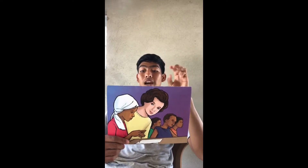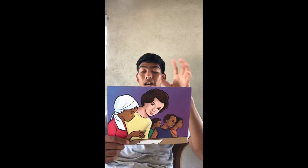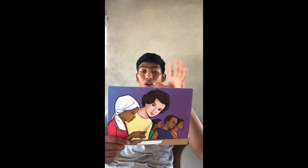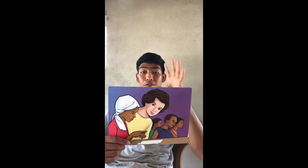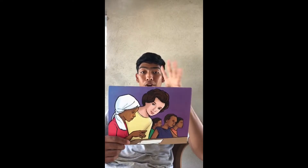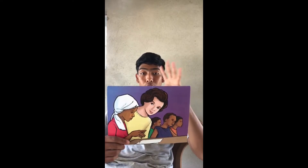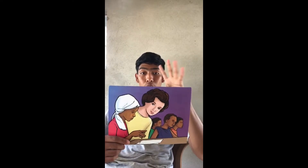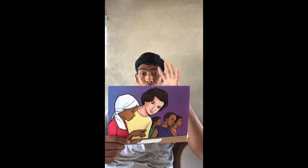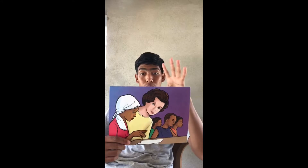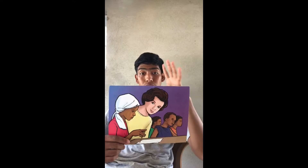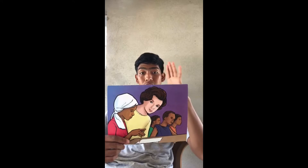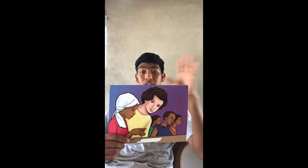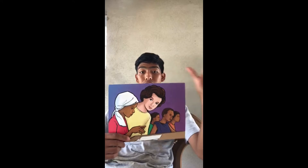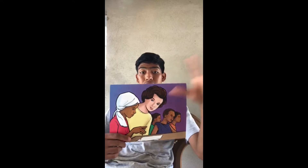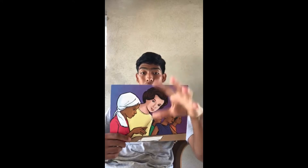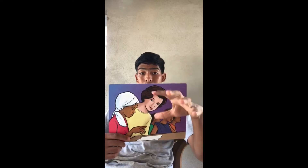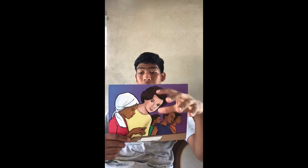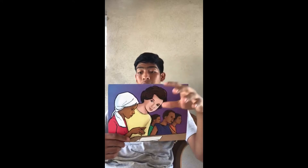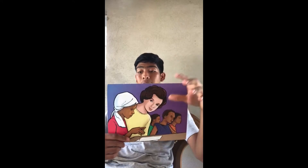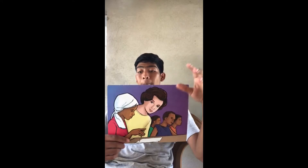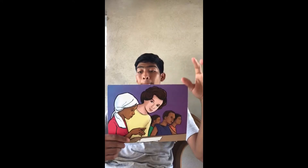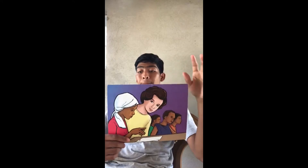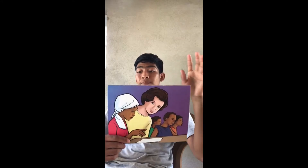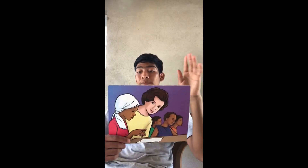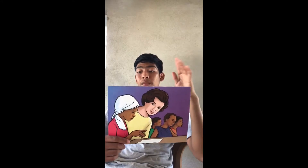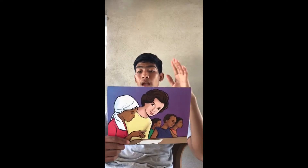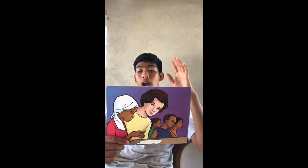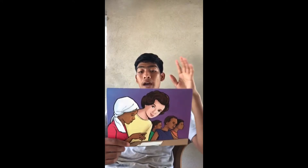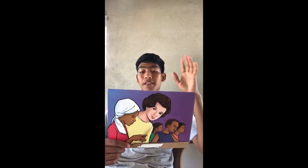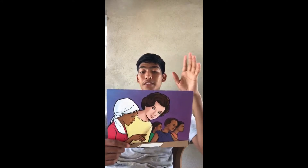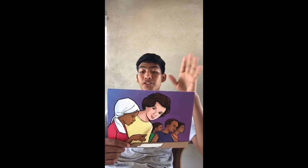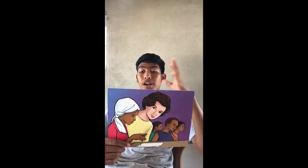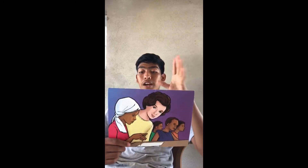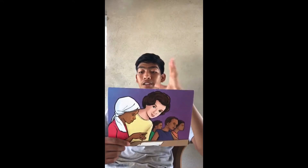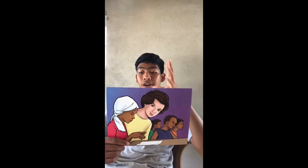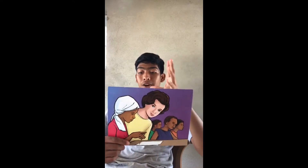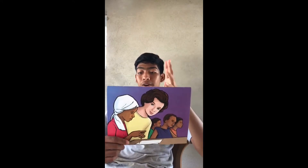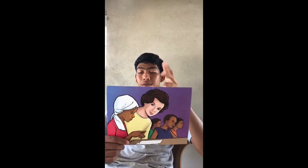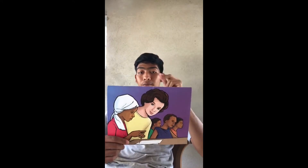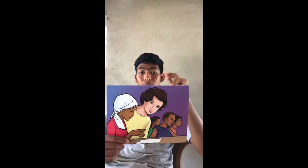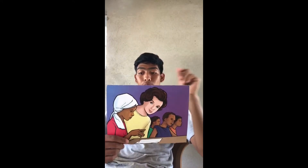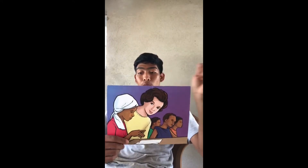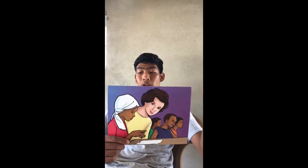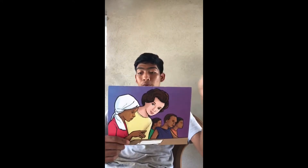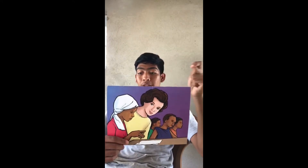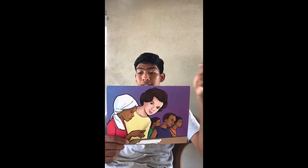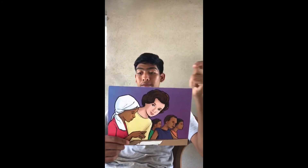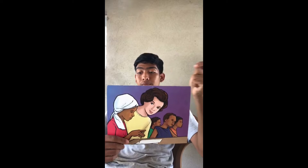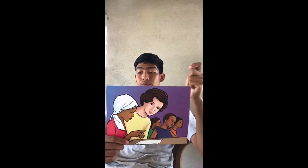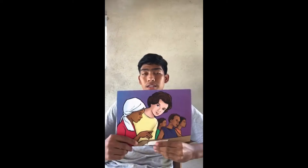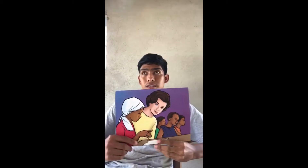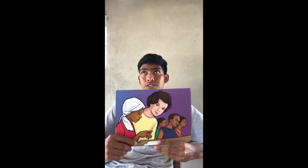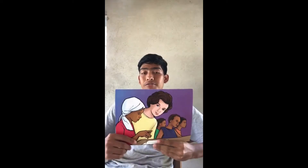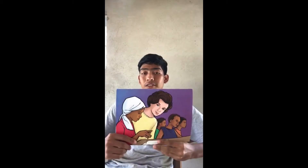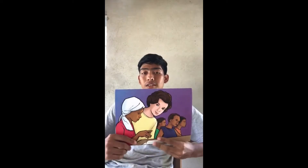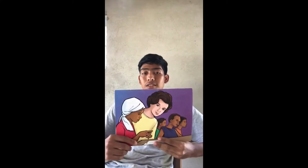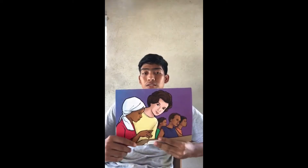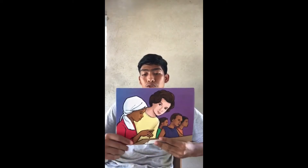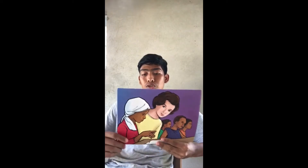hand covering her, which was the teacher's hand, and the teacher guided her while writing. She felt